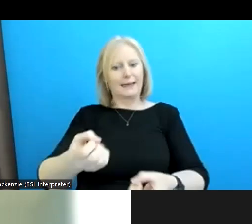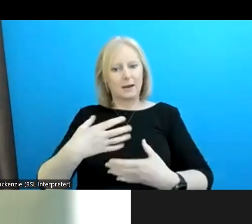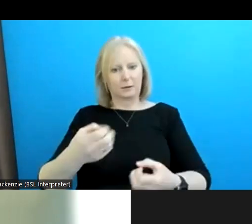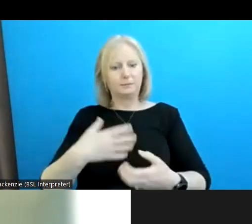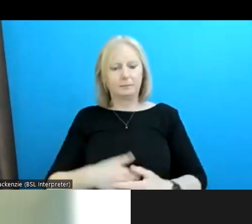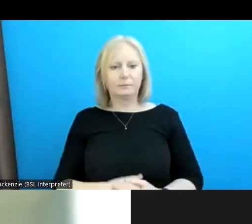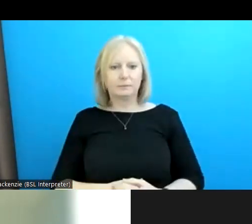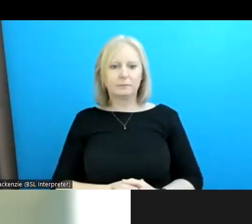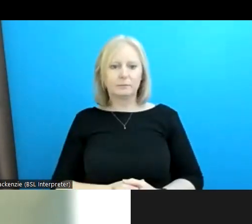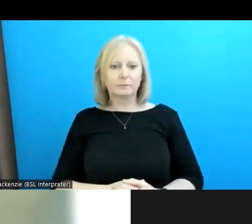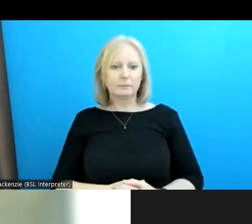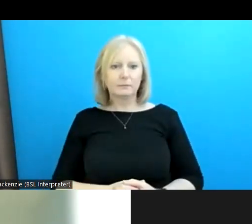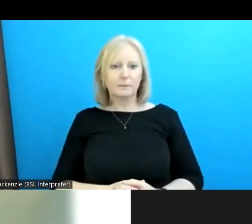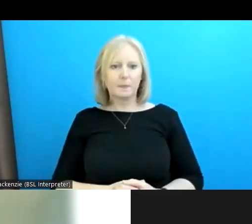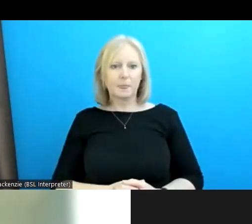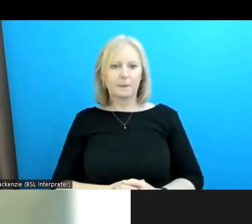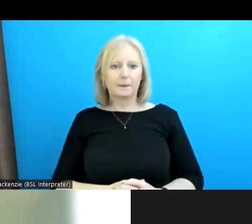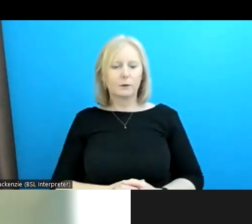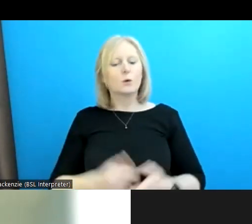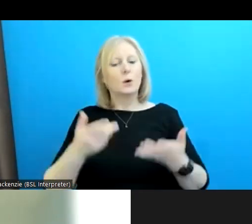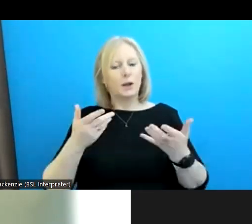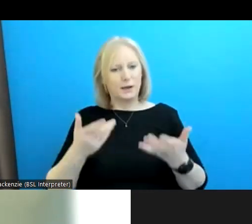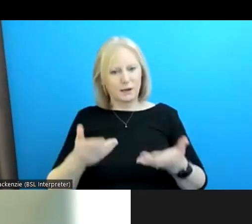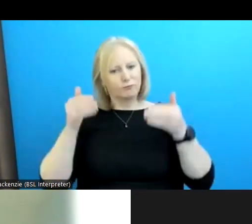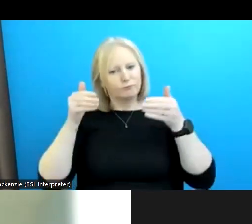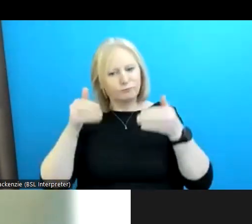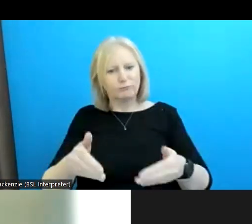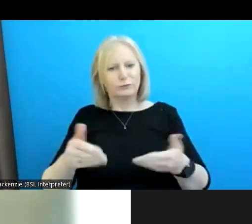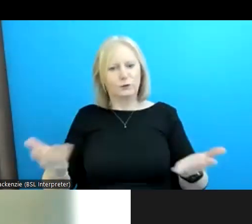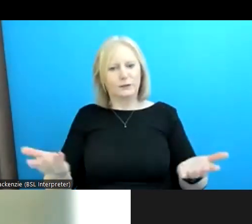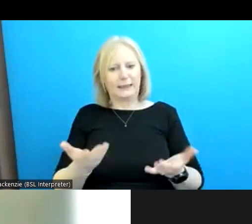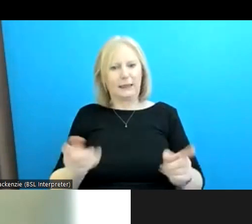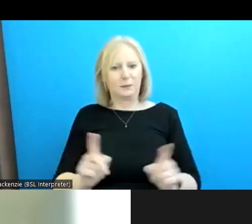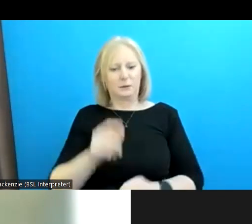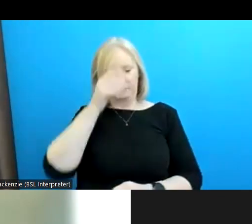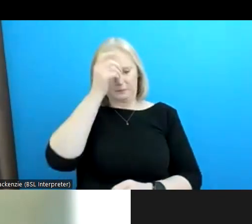So enough of me talking, let's get down to the real part today. Thanks, Theo.